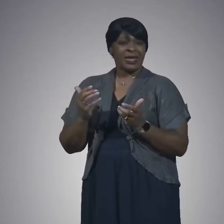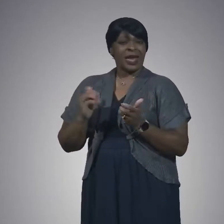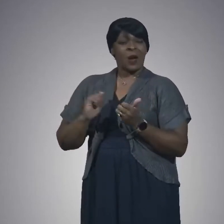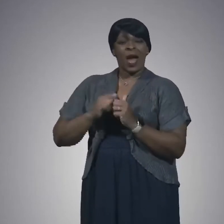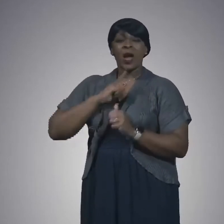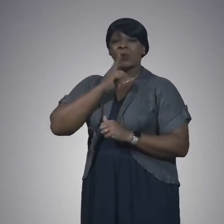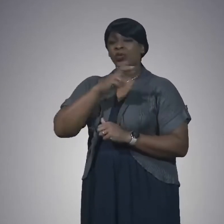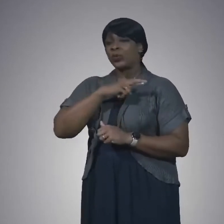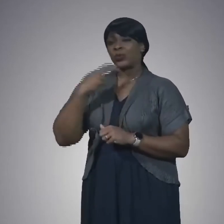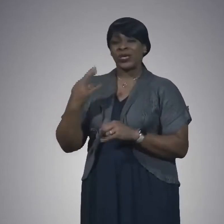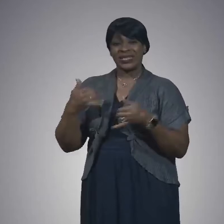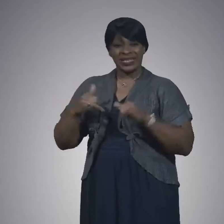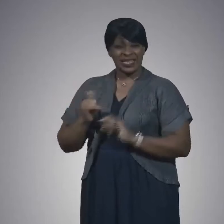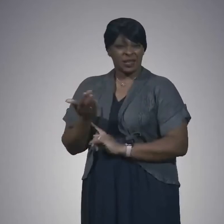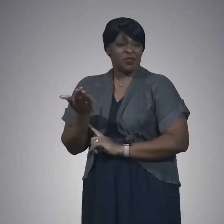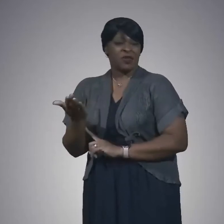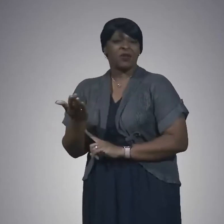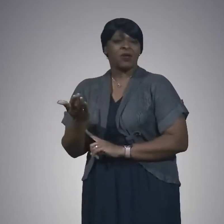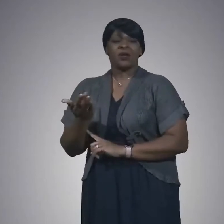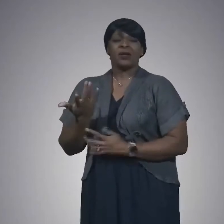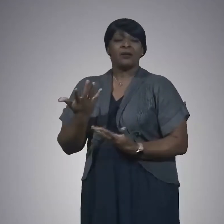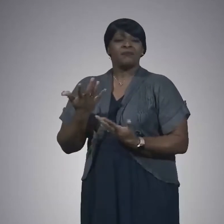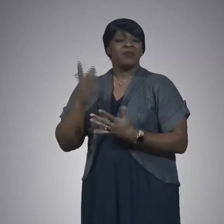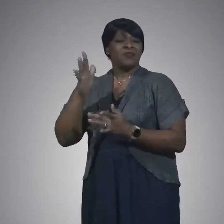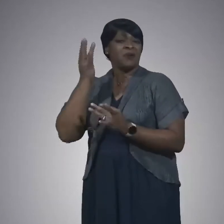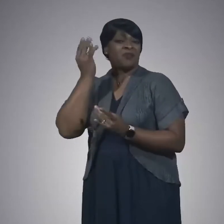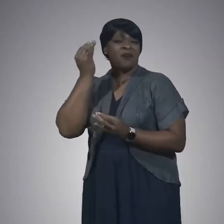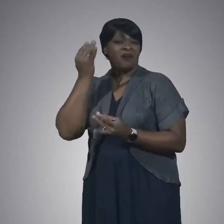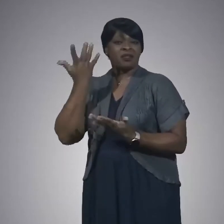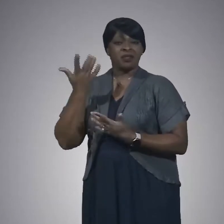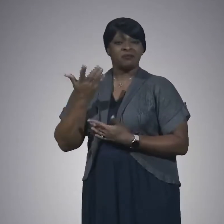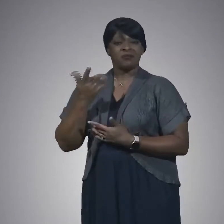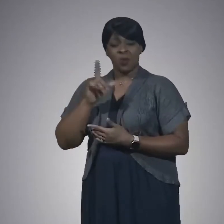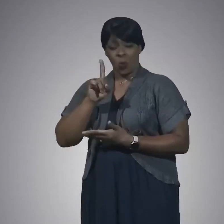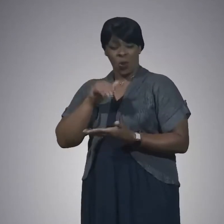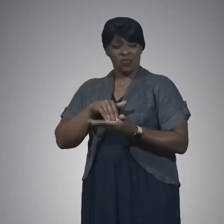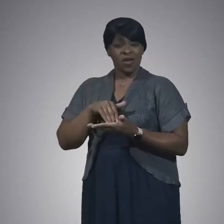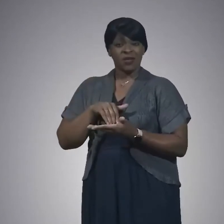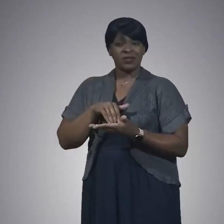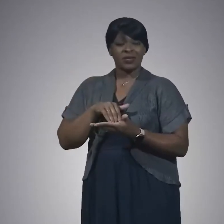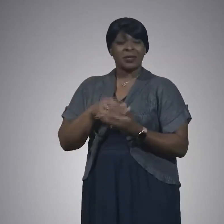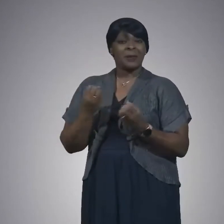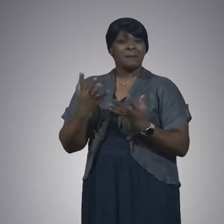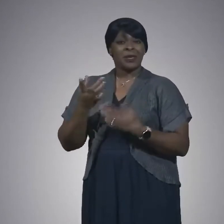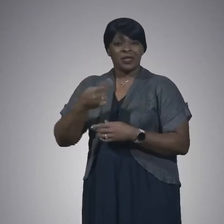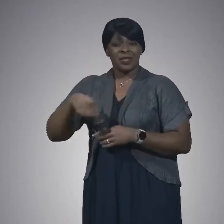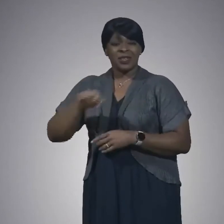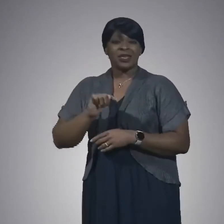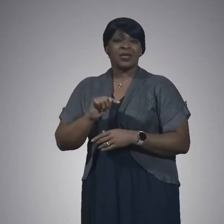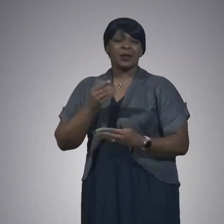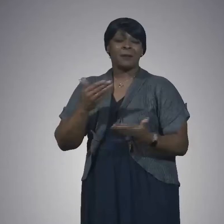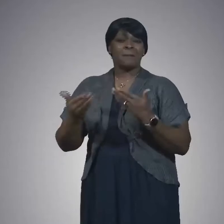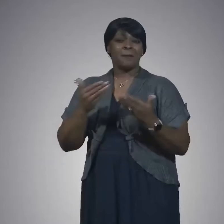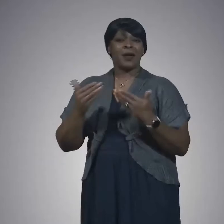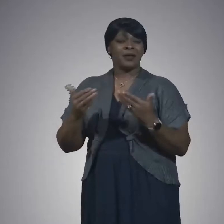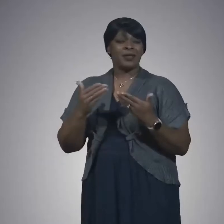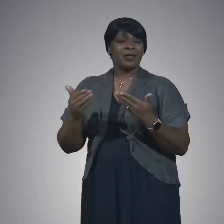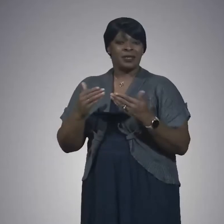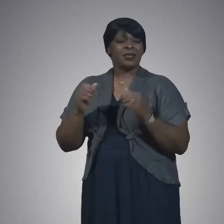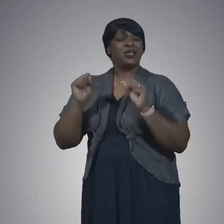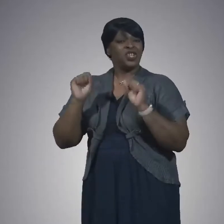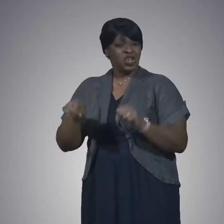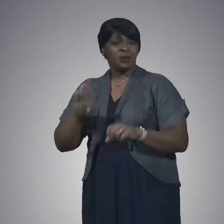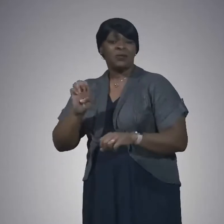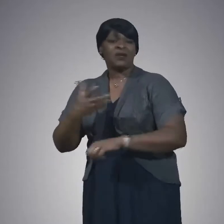the risk remains, and just the thought that this latest 1,000, many of them probably were eligible to be vaccinated,